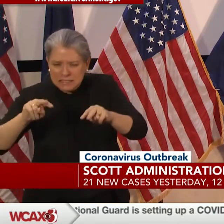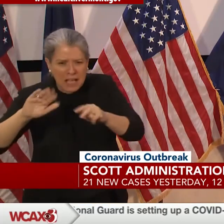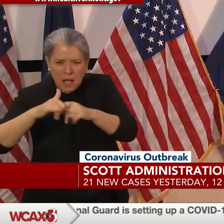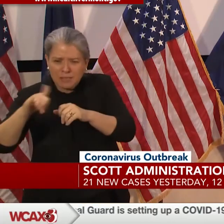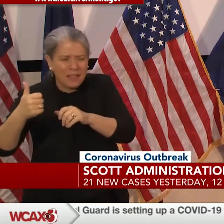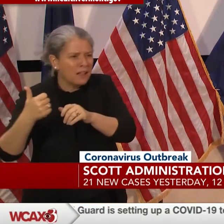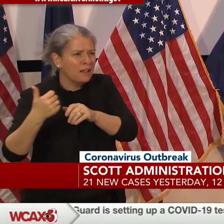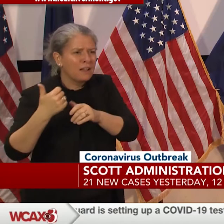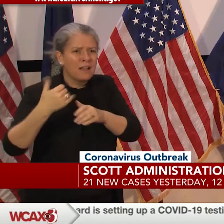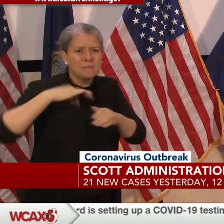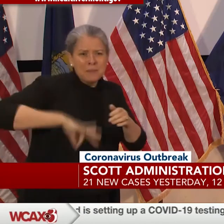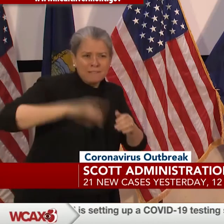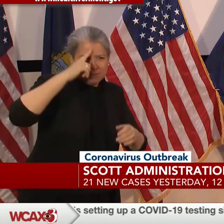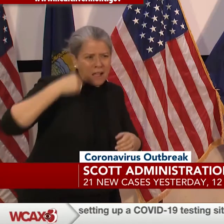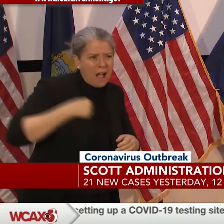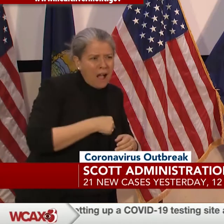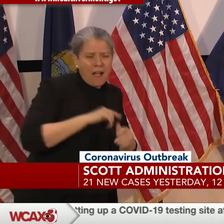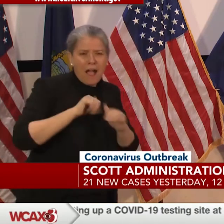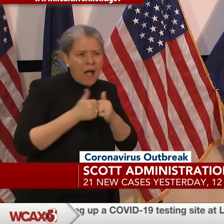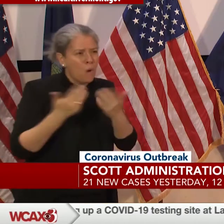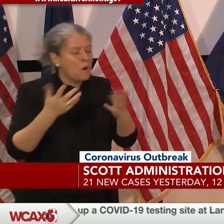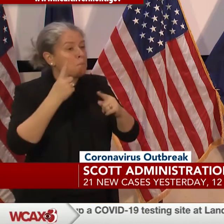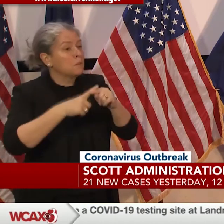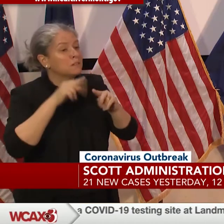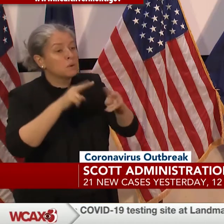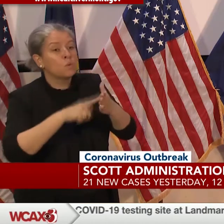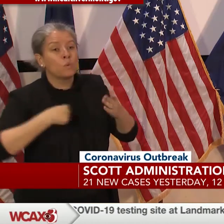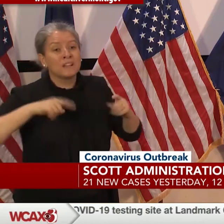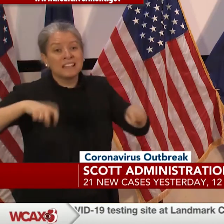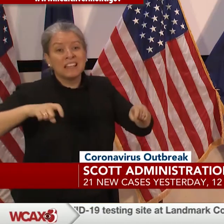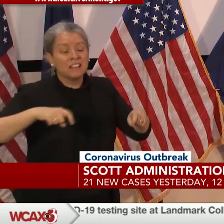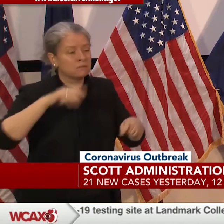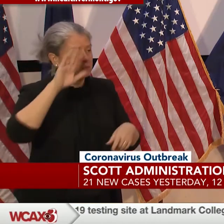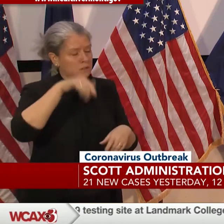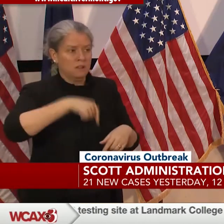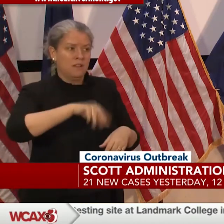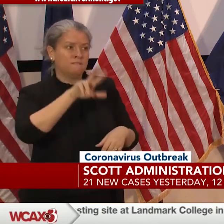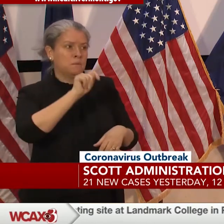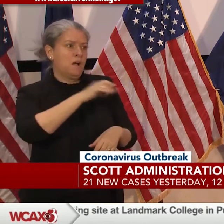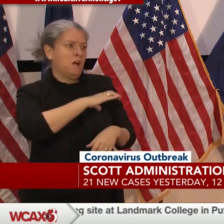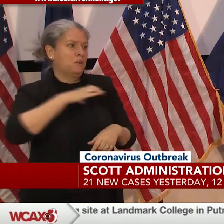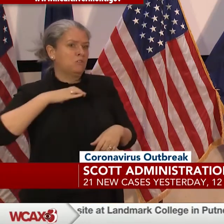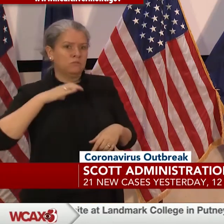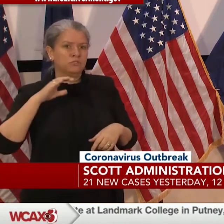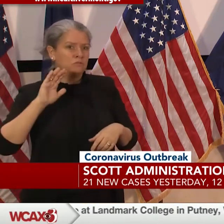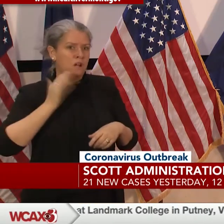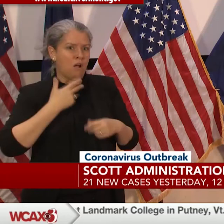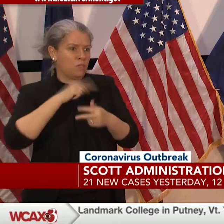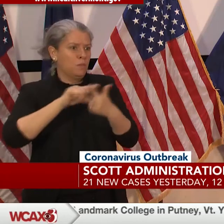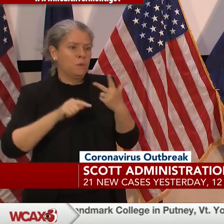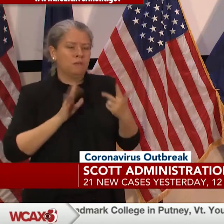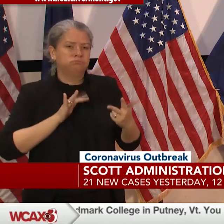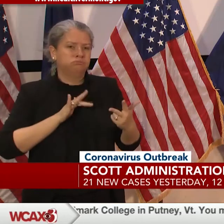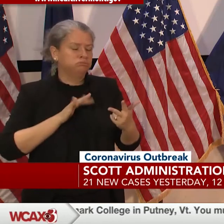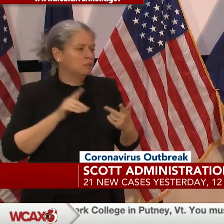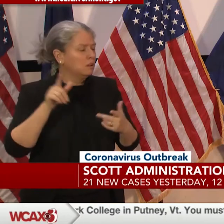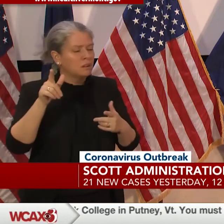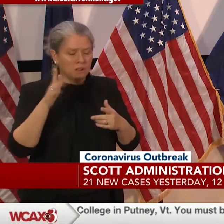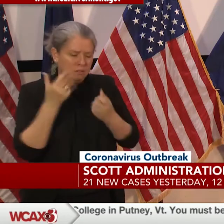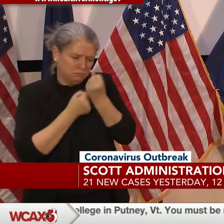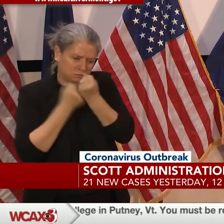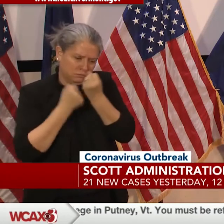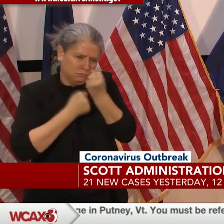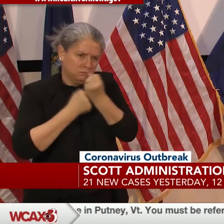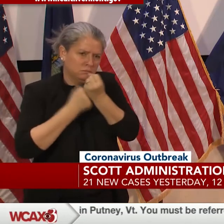and monitor what else is needed. The congressional delegation has been ongoing, having ongoing